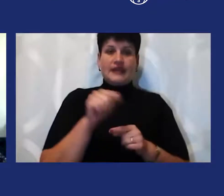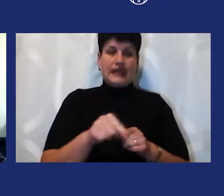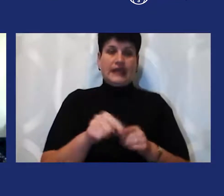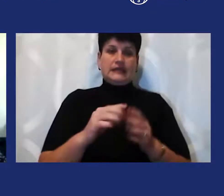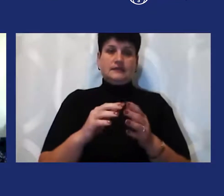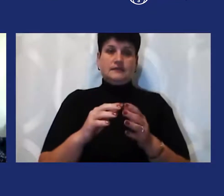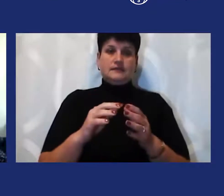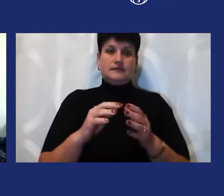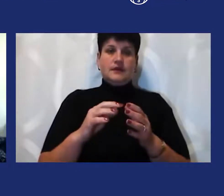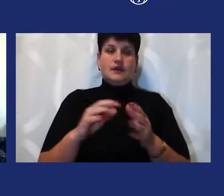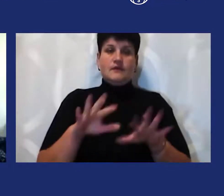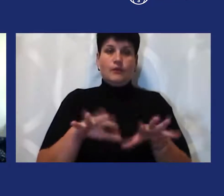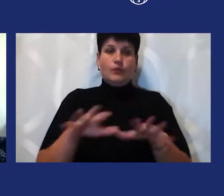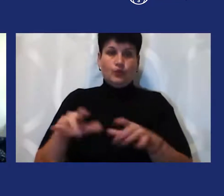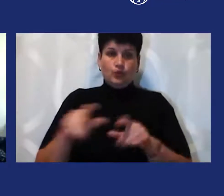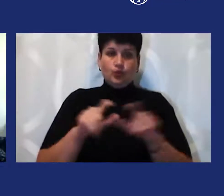partization, because in such